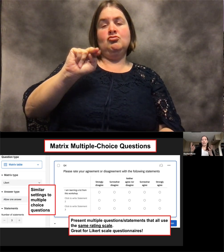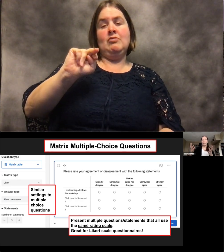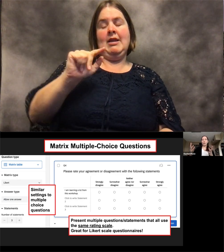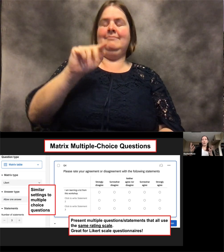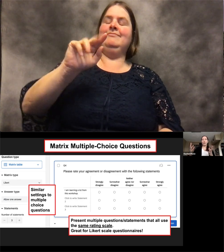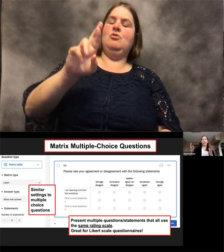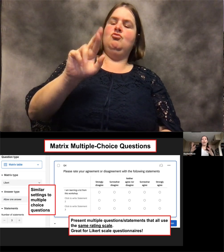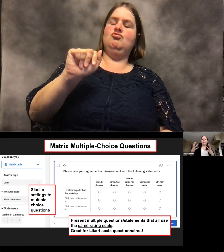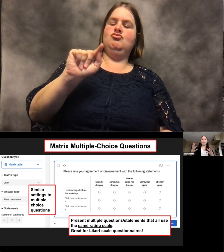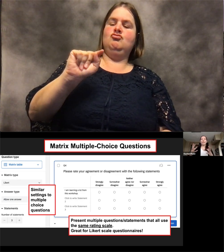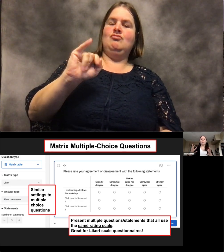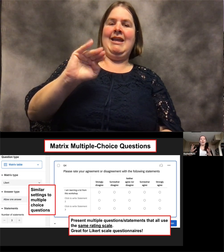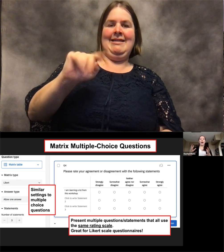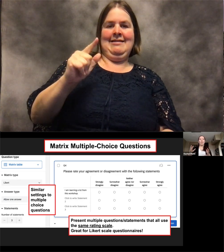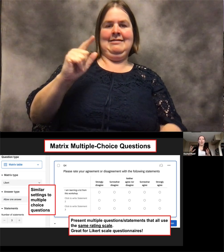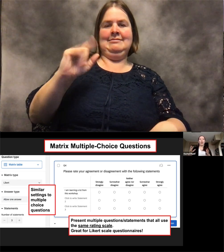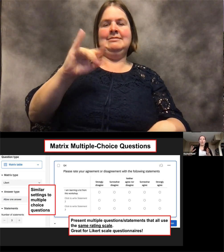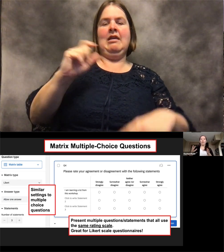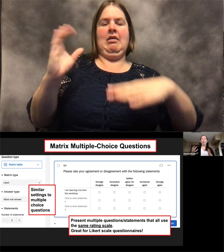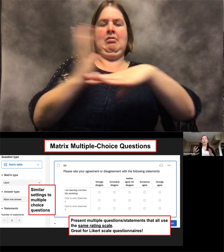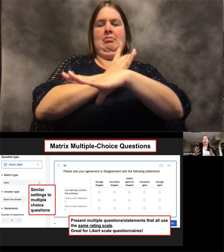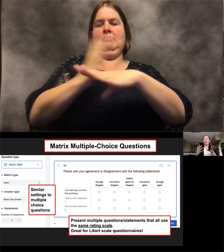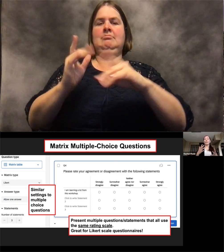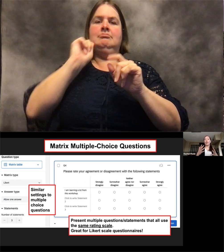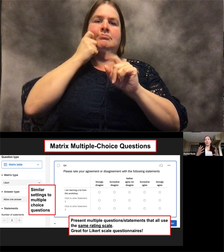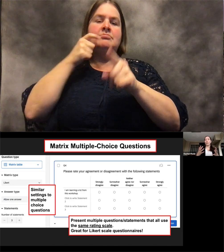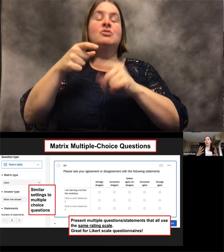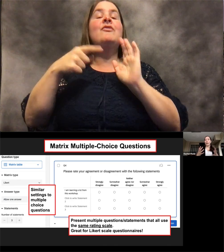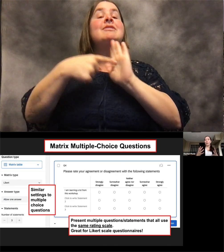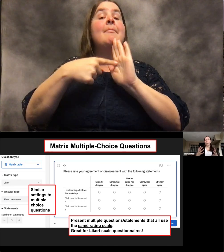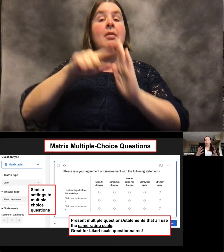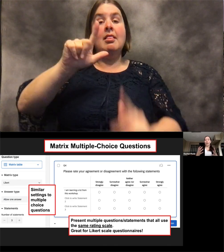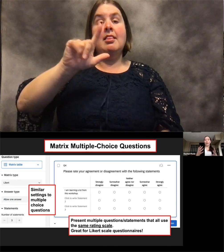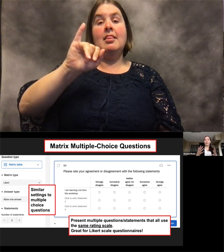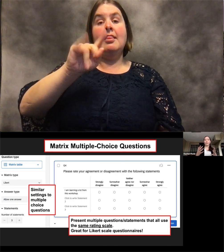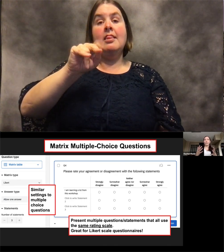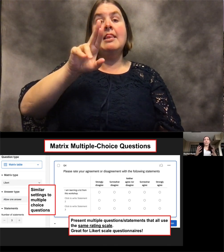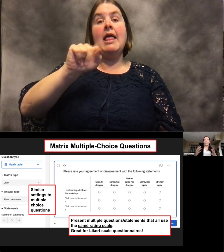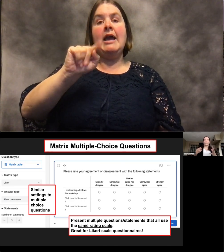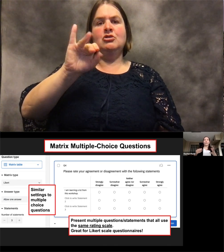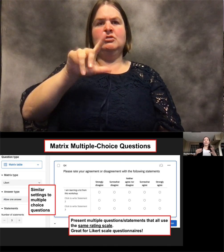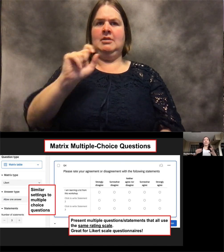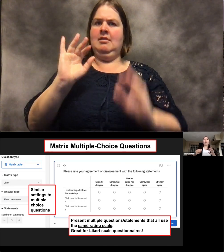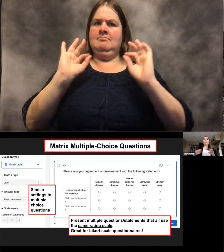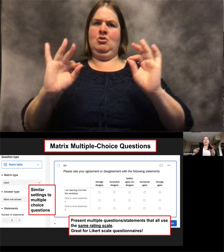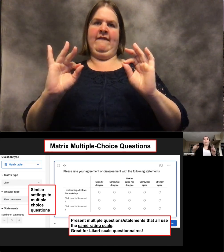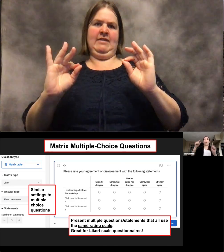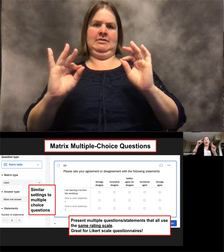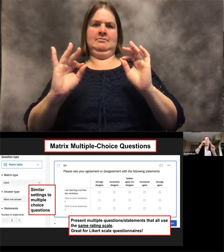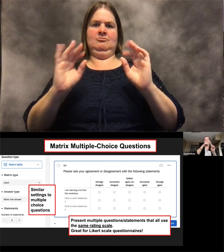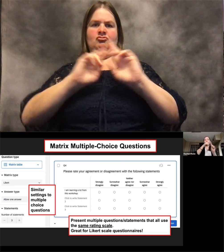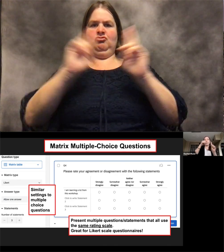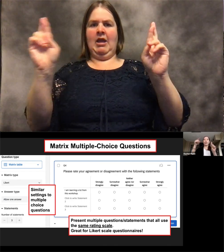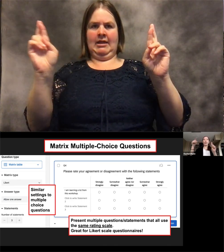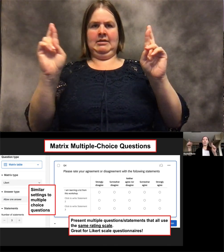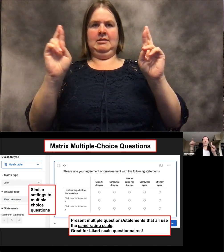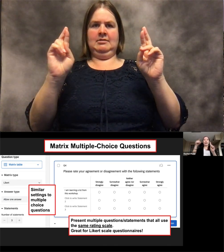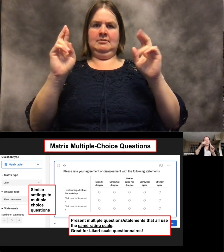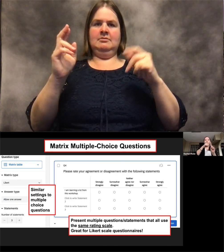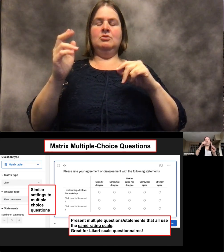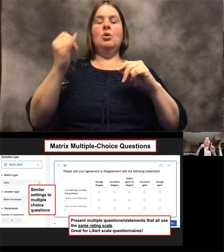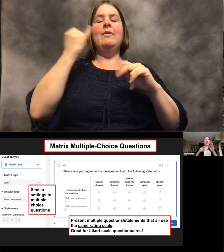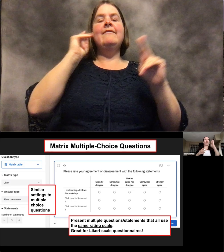So for example, this is a great option for a Likert scale questionnaire. So if you have people